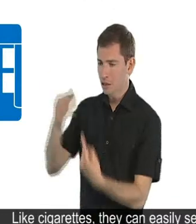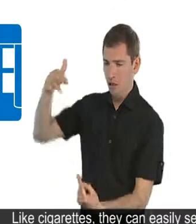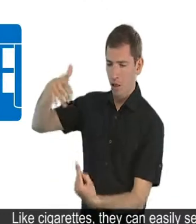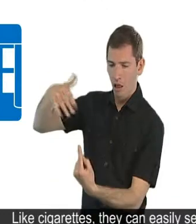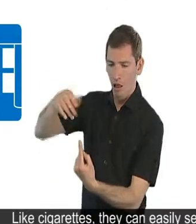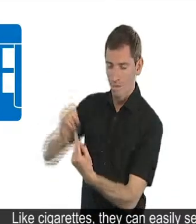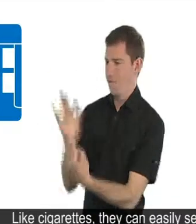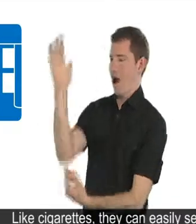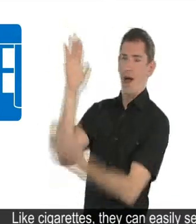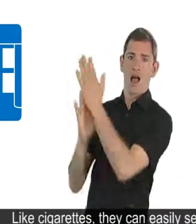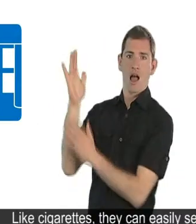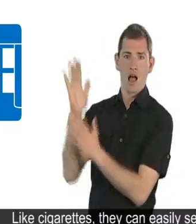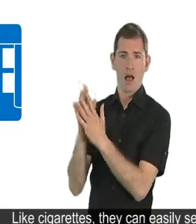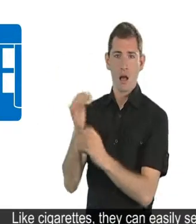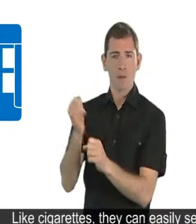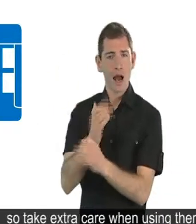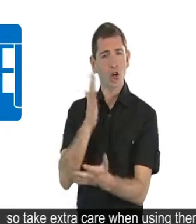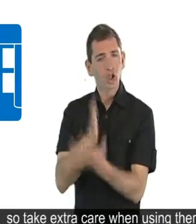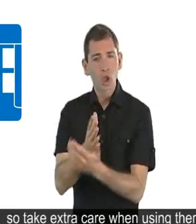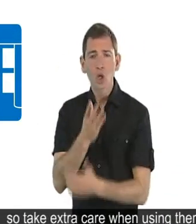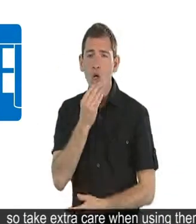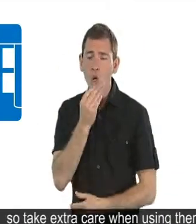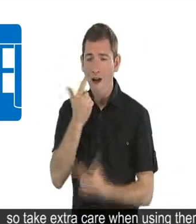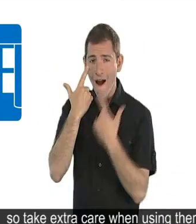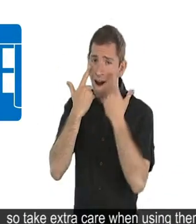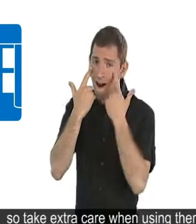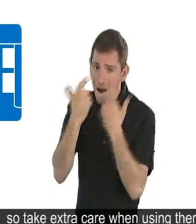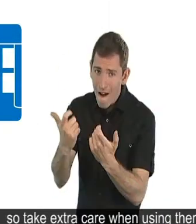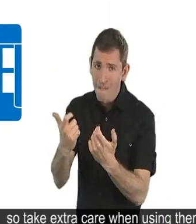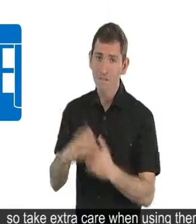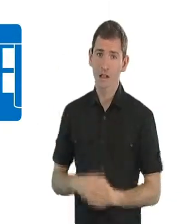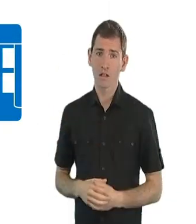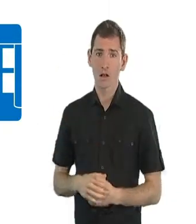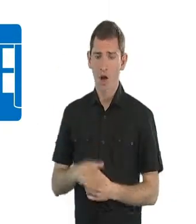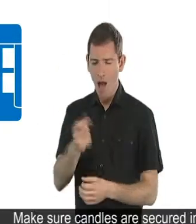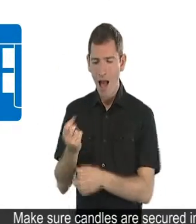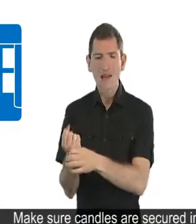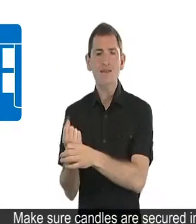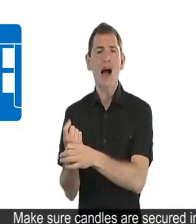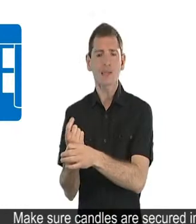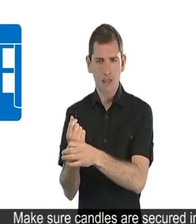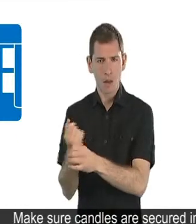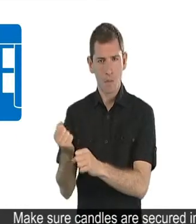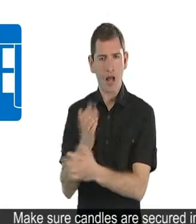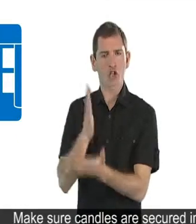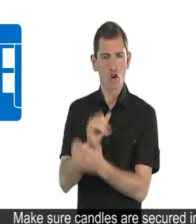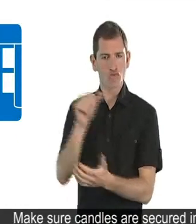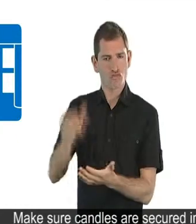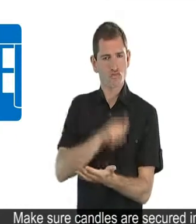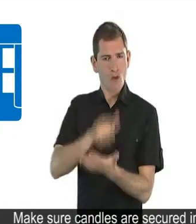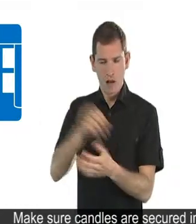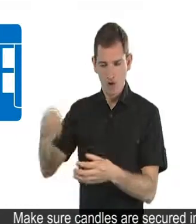things close by, so take extra care when using them. Make sure candles are secured in a